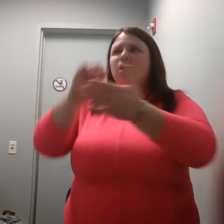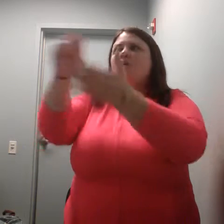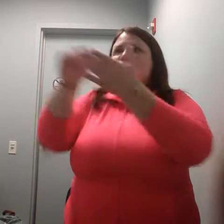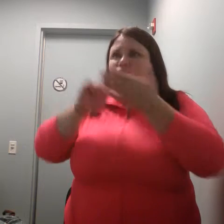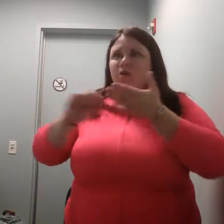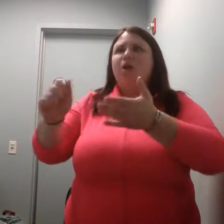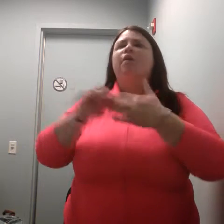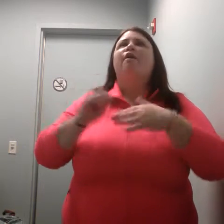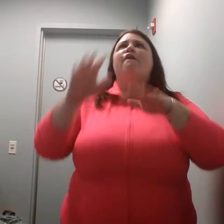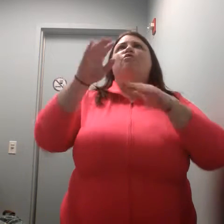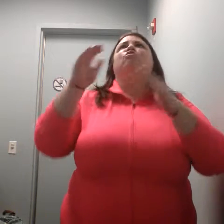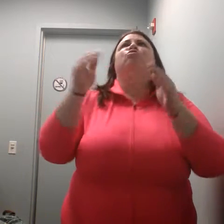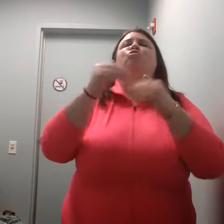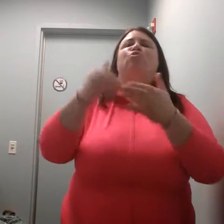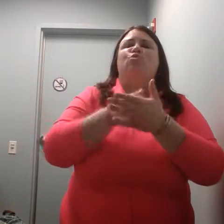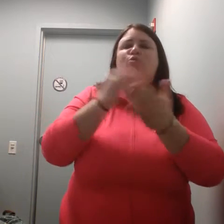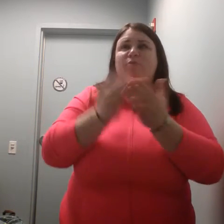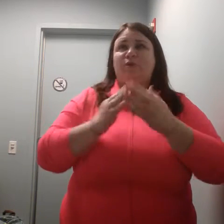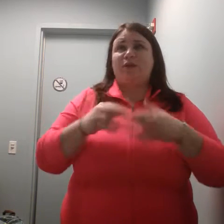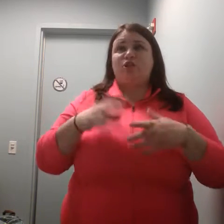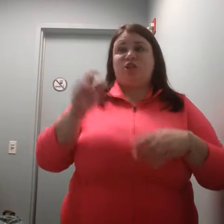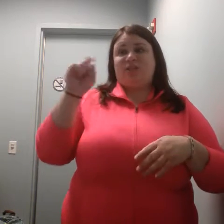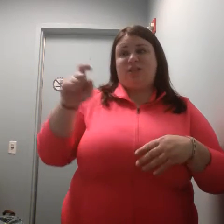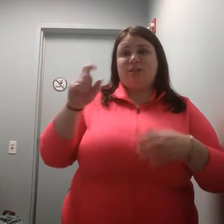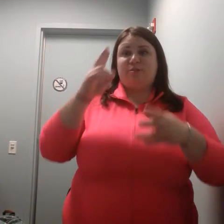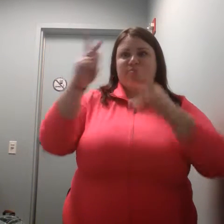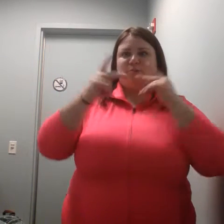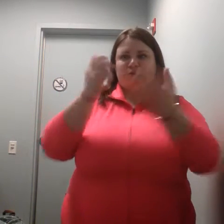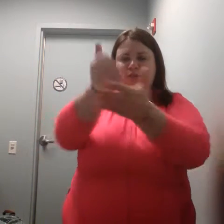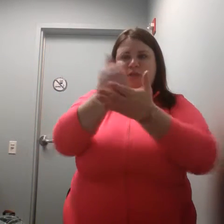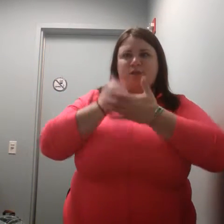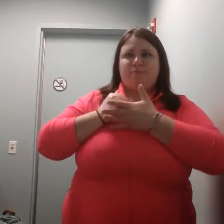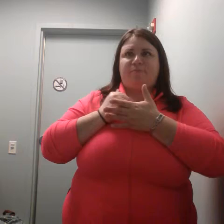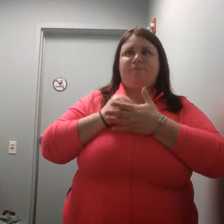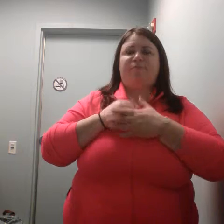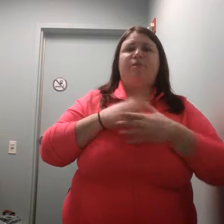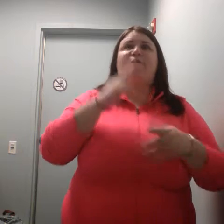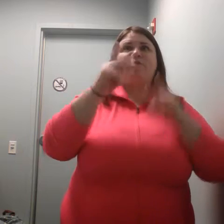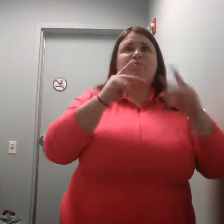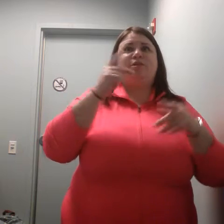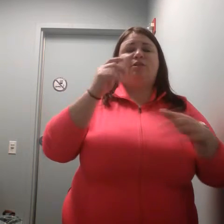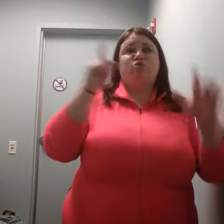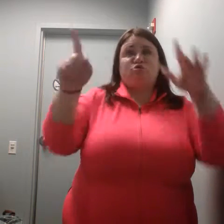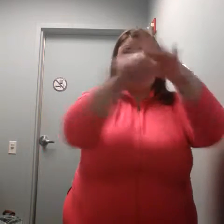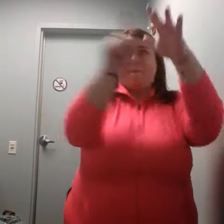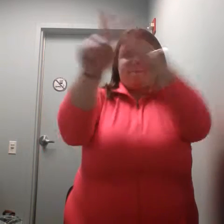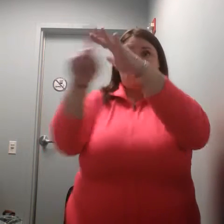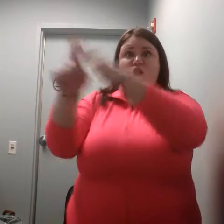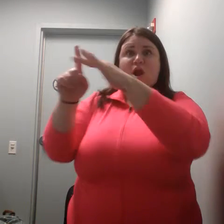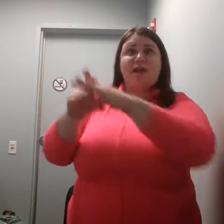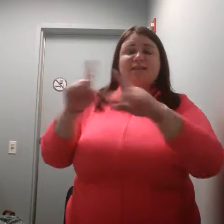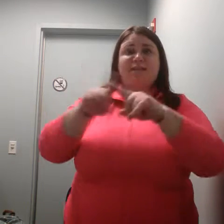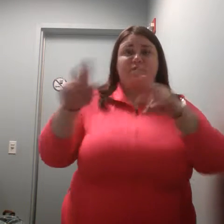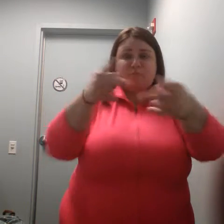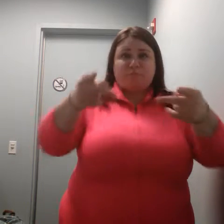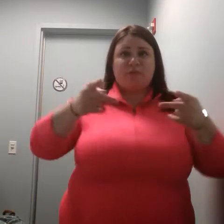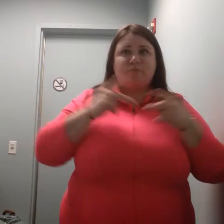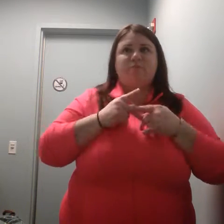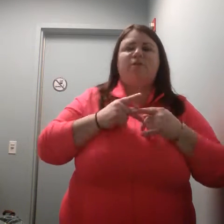of help her out. Like, in terms of her scheduling, she has to make all these appearances at bookstores to sign her stuff. She's having trouble keeping up with this, so